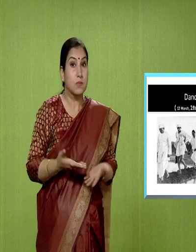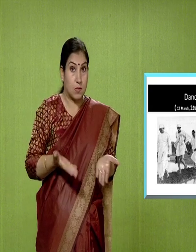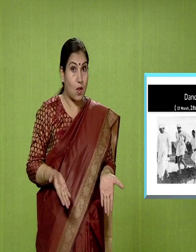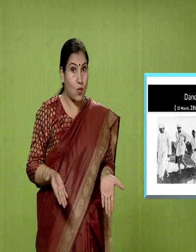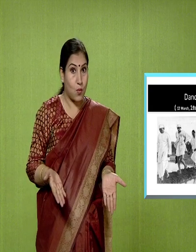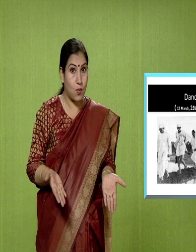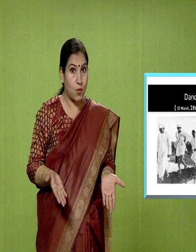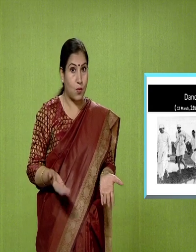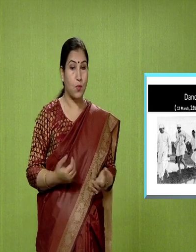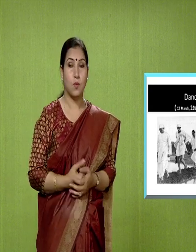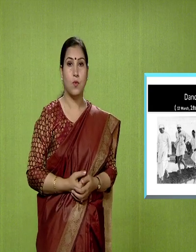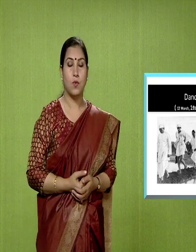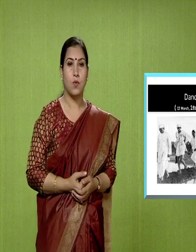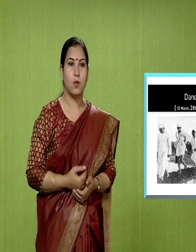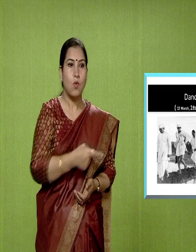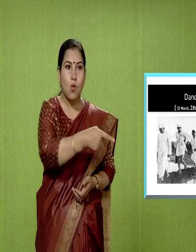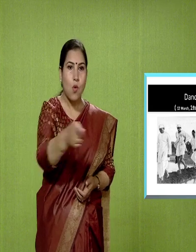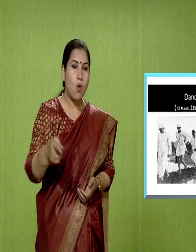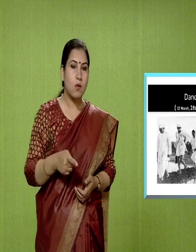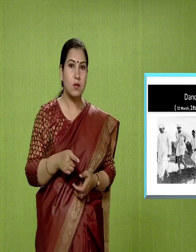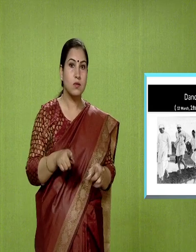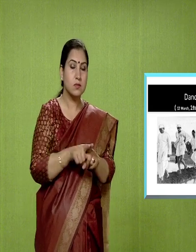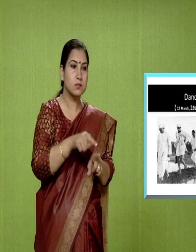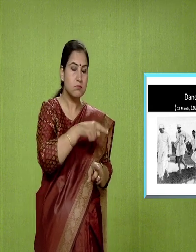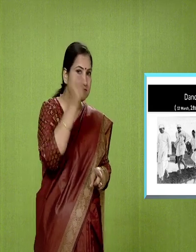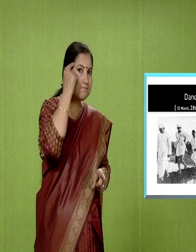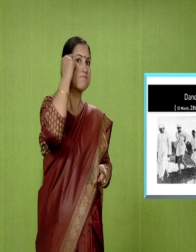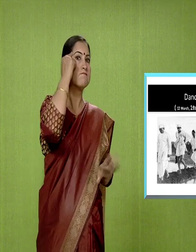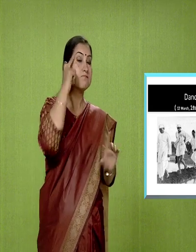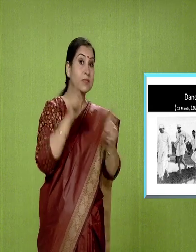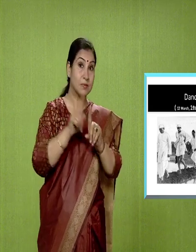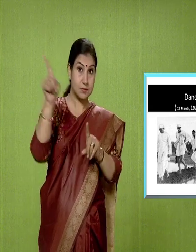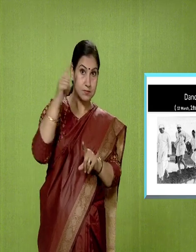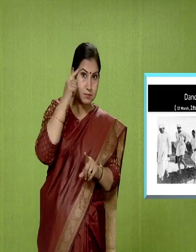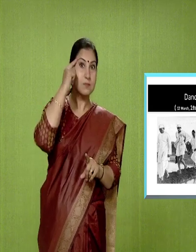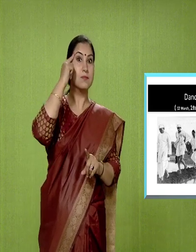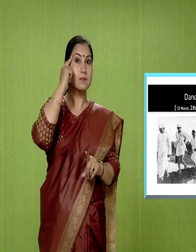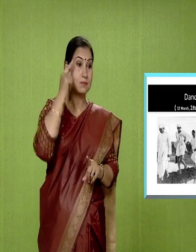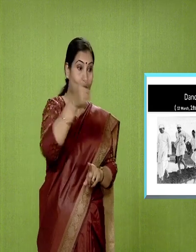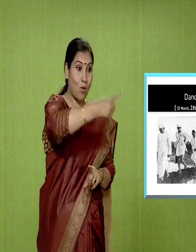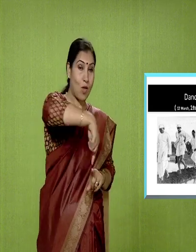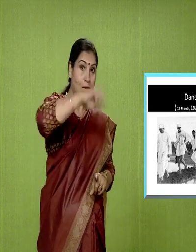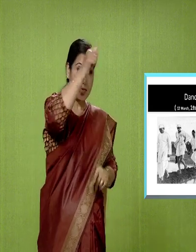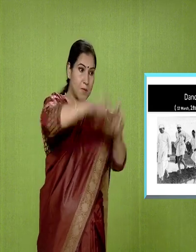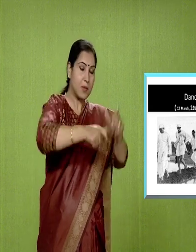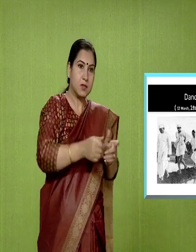As now, they realized that the Indians' desire